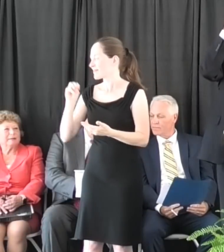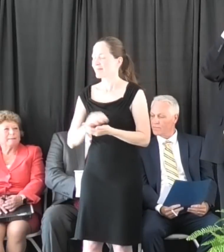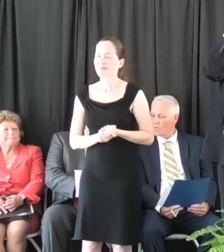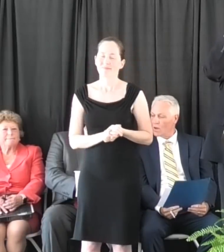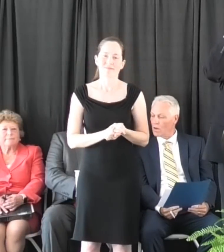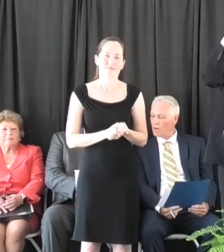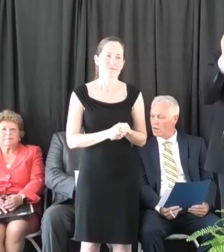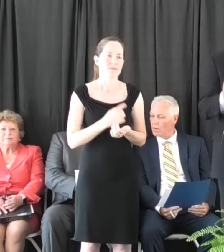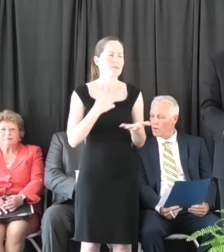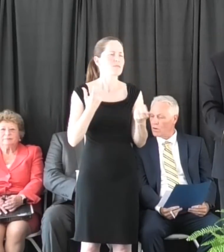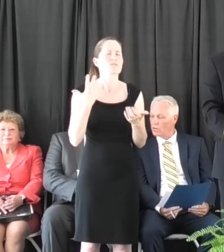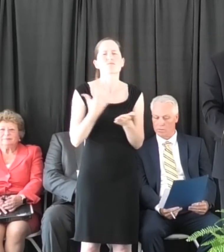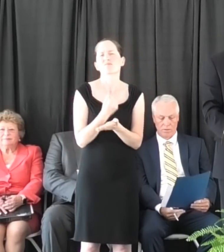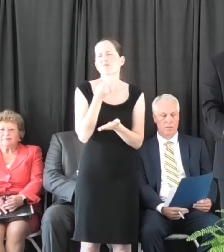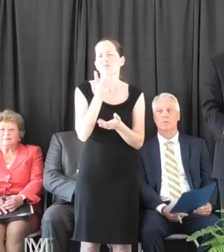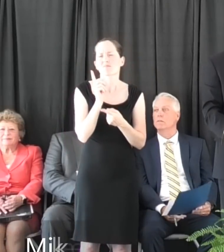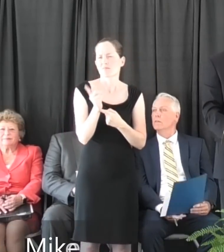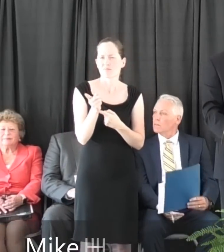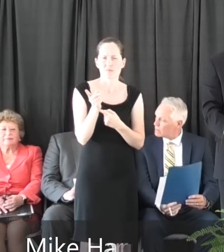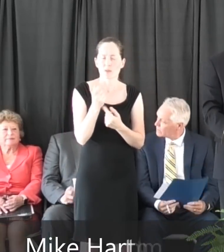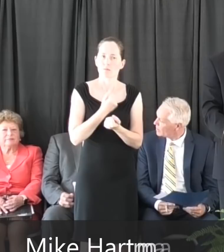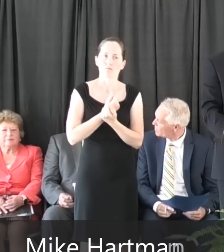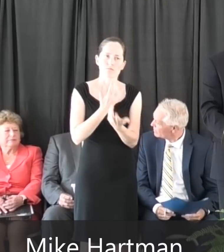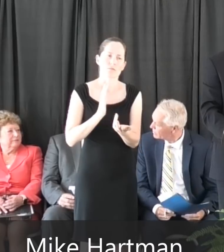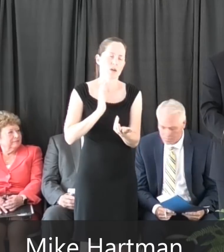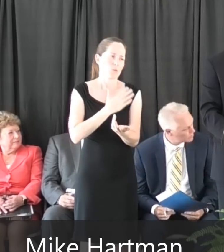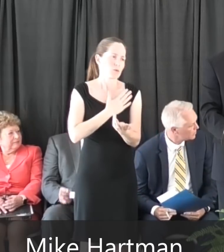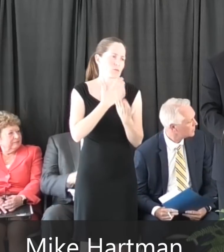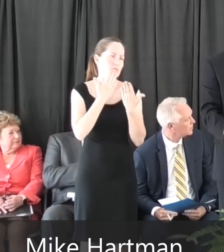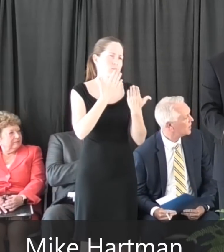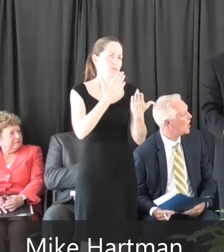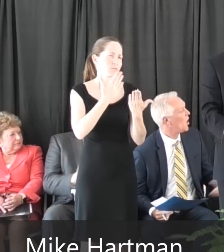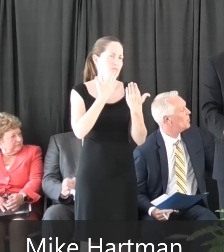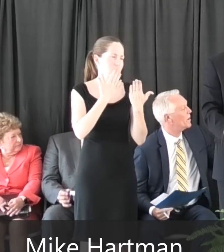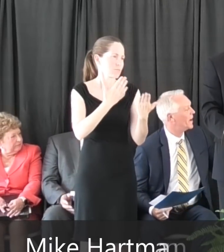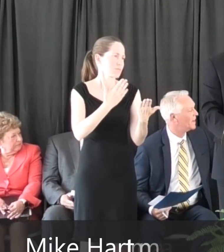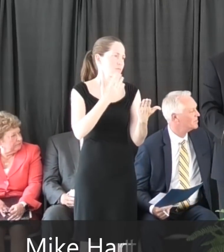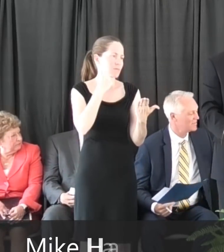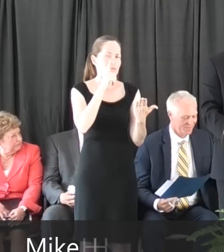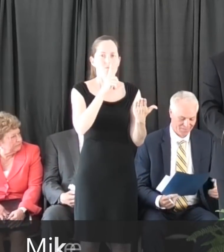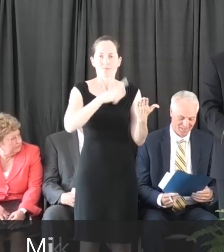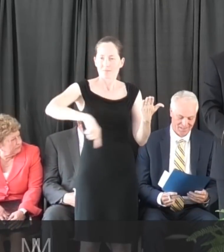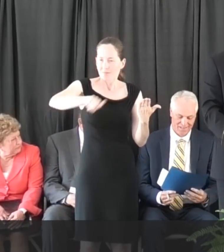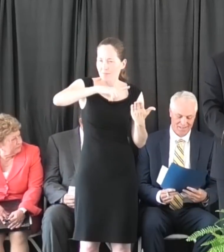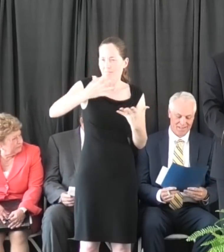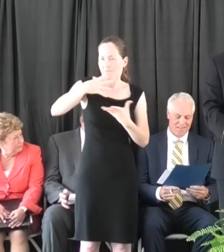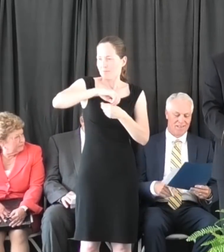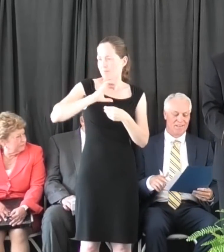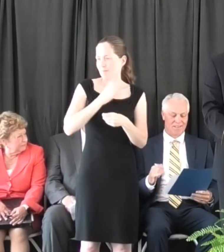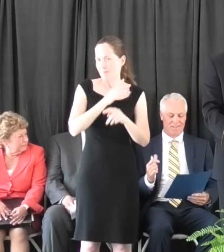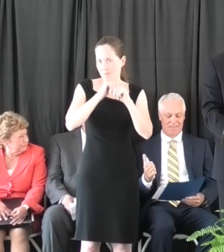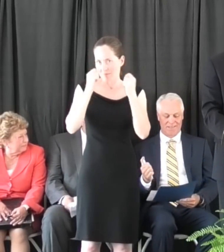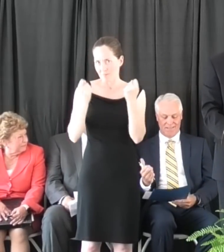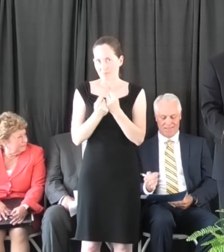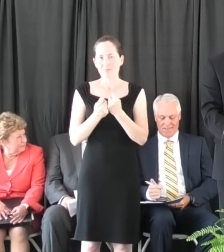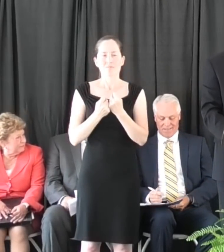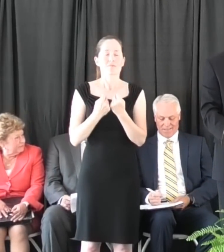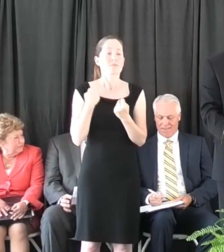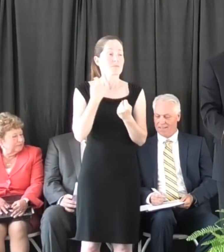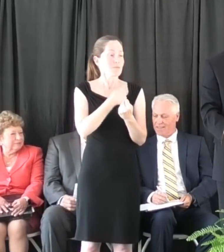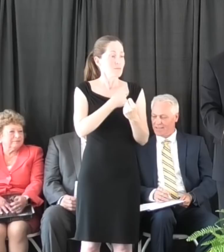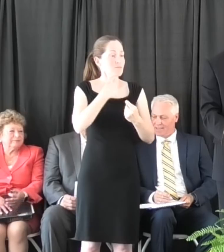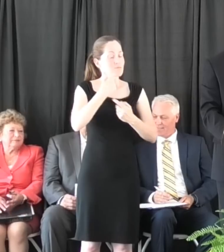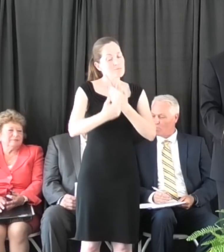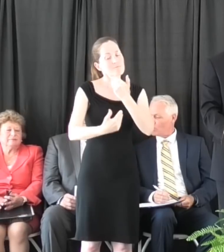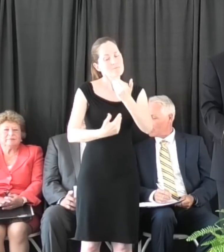I just want to take a few minutes and express our sincere gratitude for being a part of the team. And as we move forward to completing